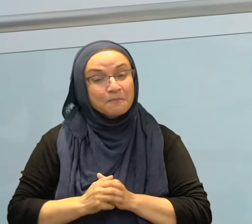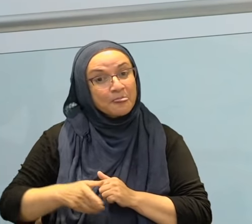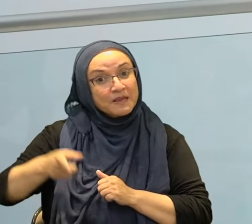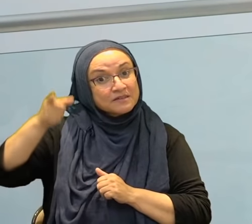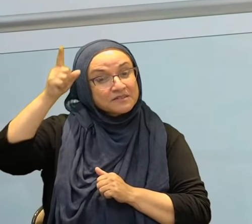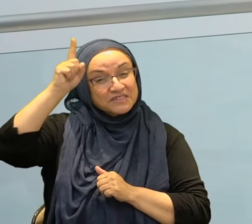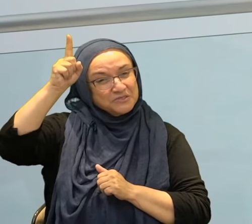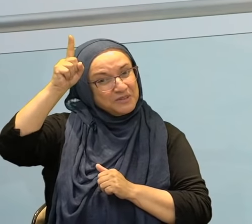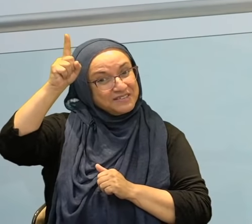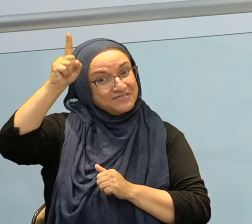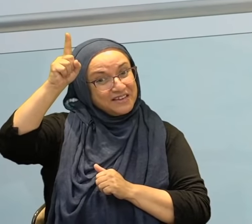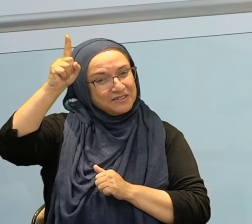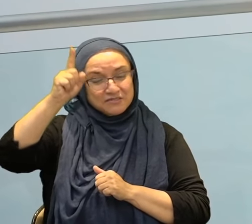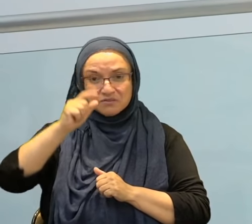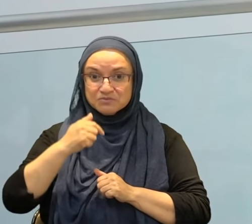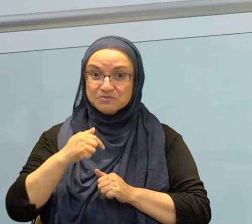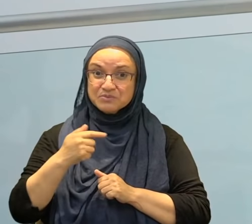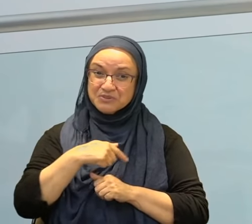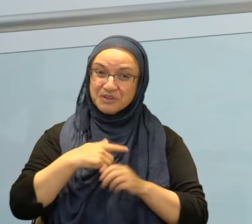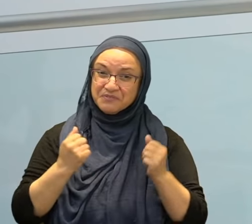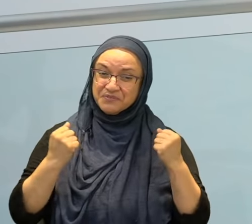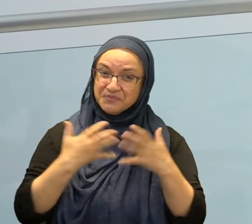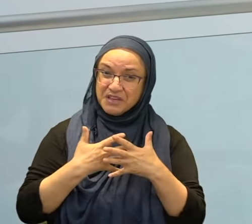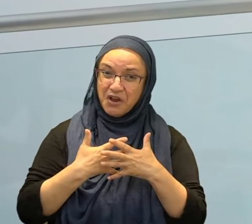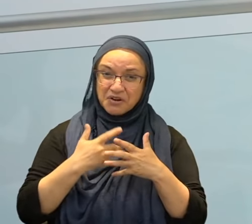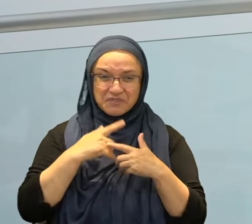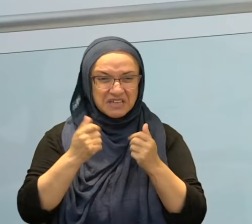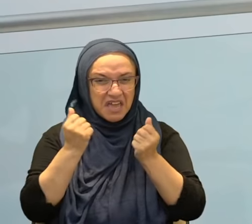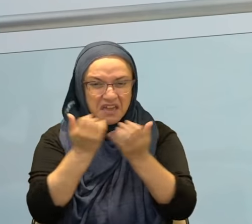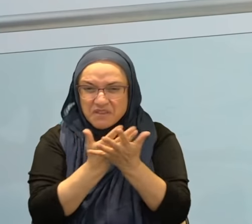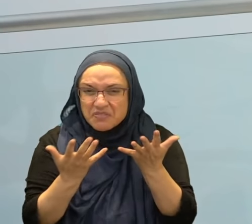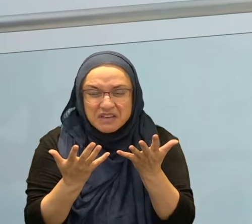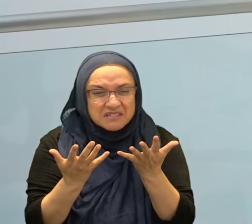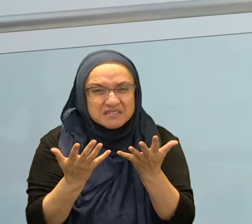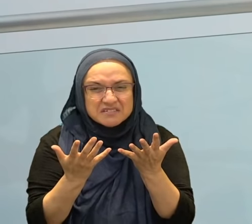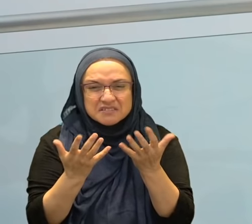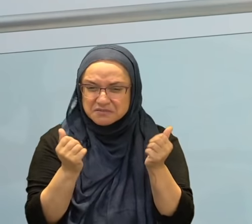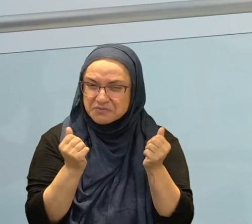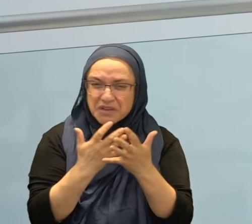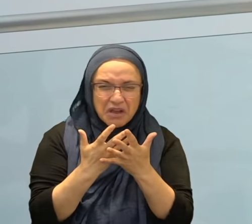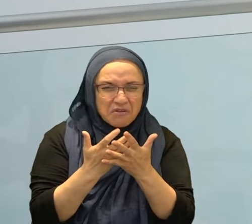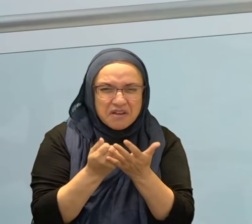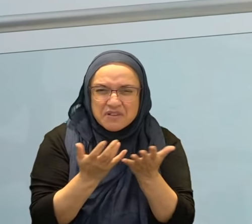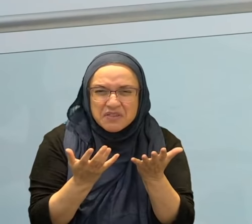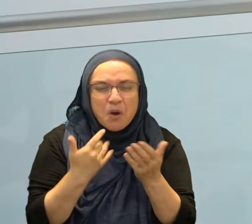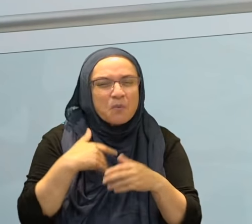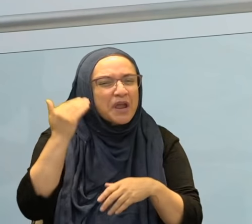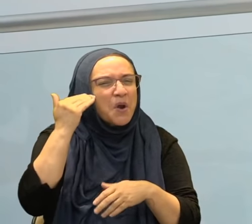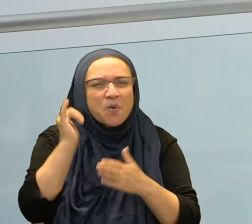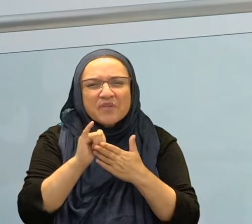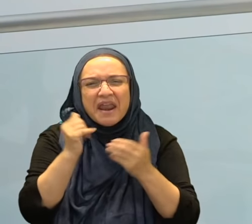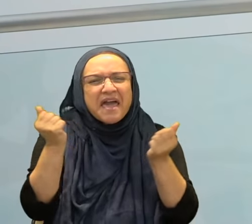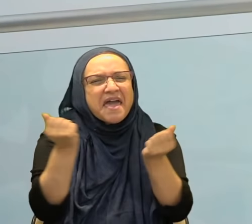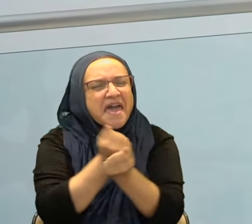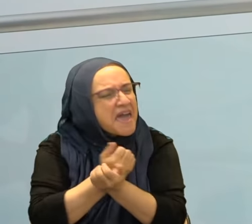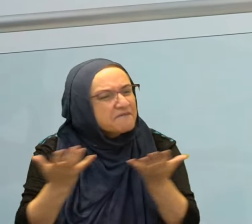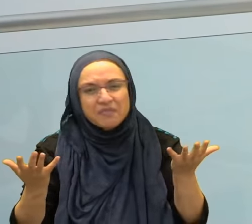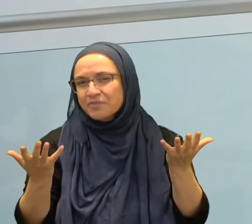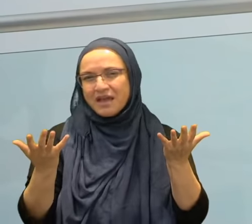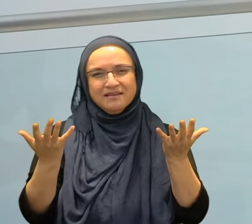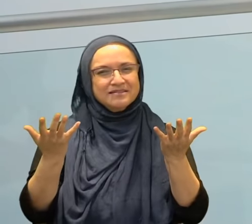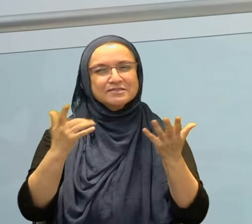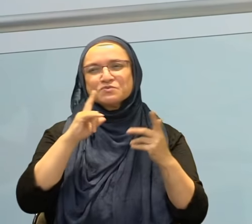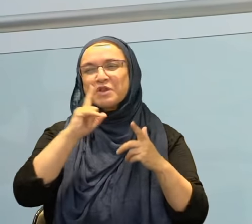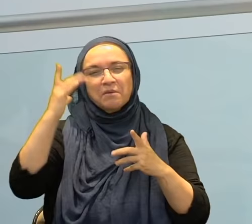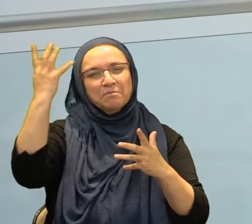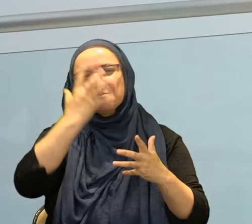the lowest level thinks that they must be in the highest level because of what Allah is unveiling for them. That's the beauty of paradise. It keeps getting